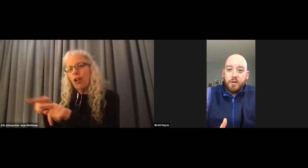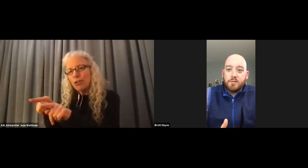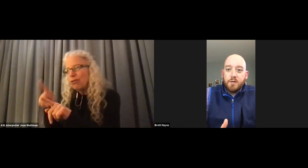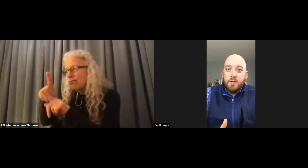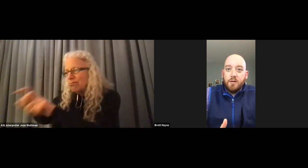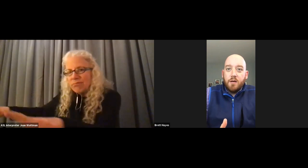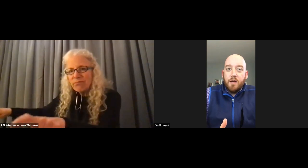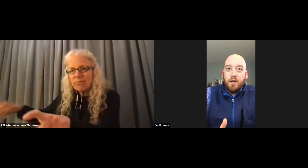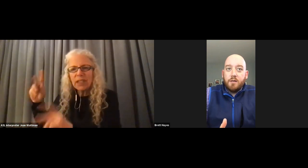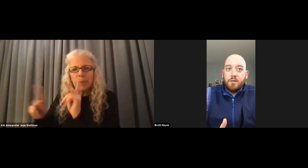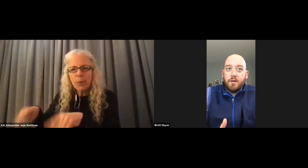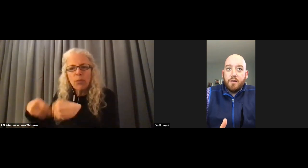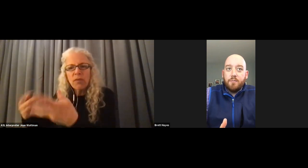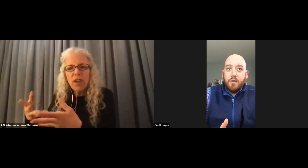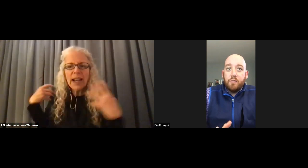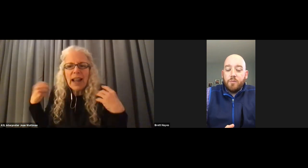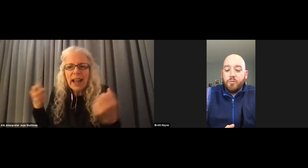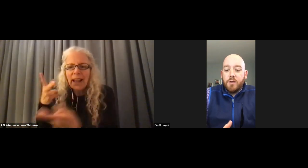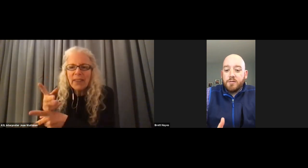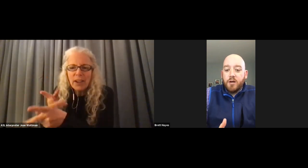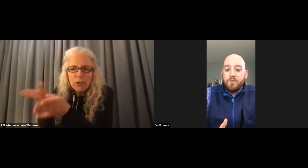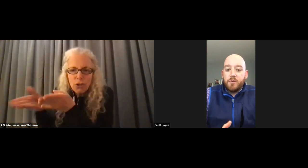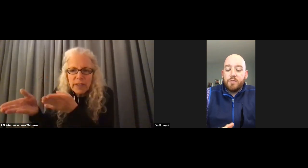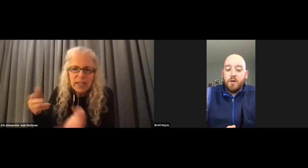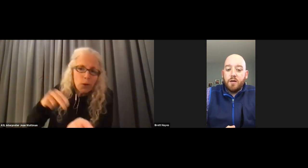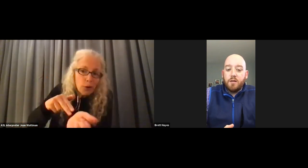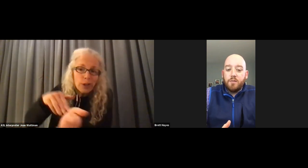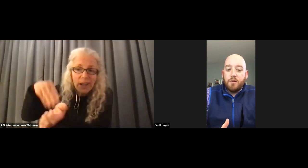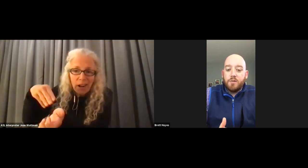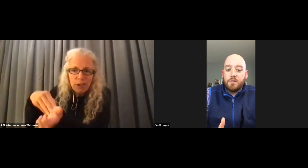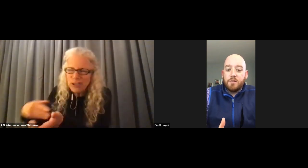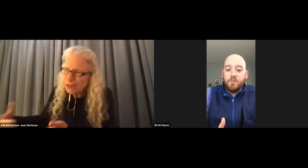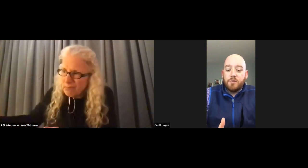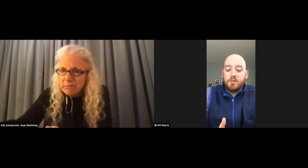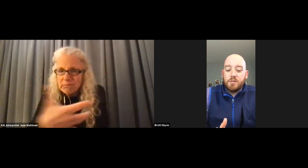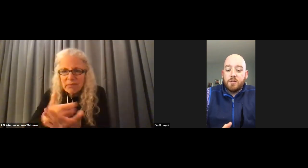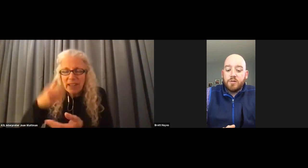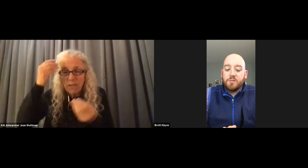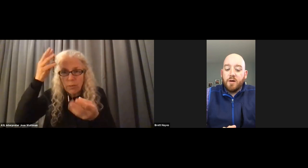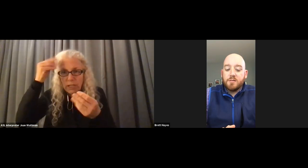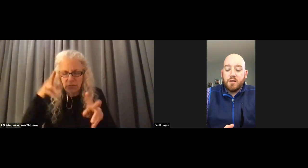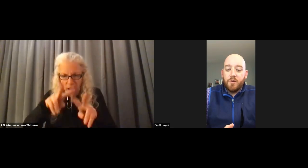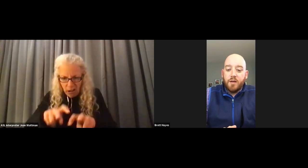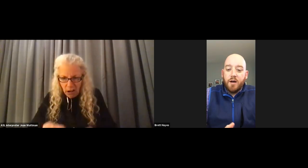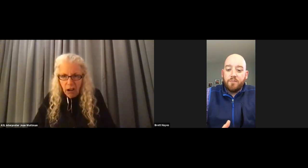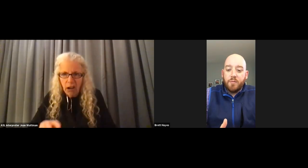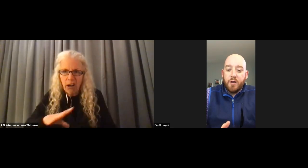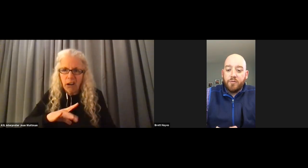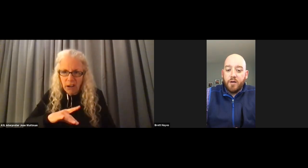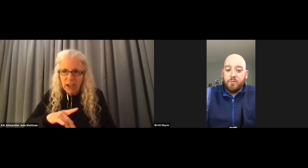employees, and it was pretty insightful. And it was good to see the responses that we got from the healthcare